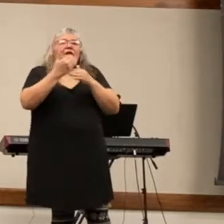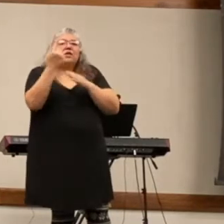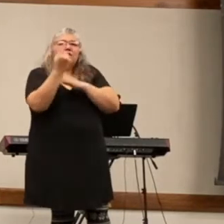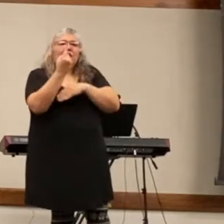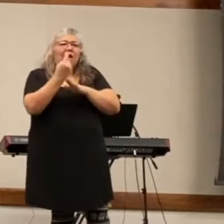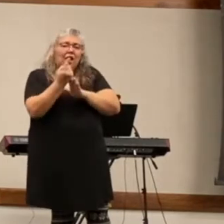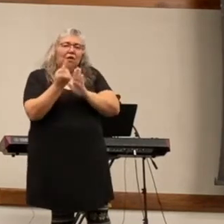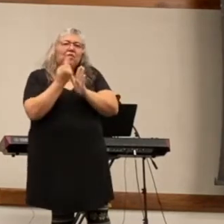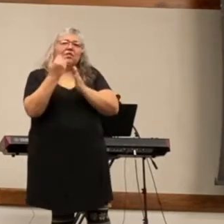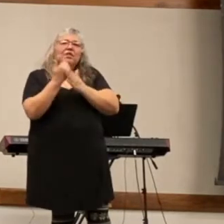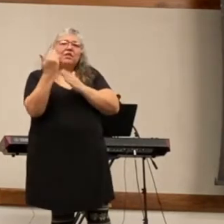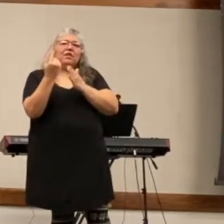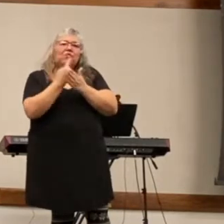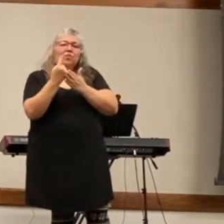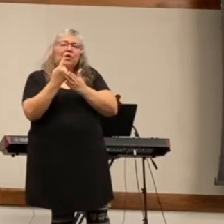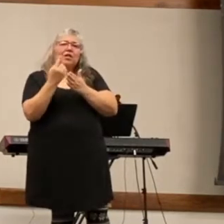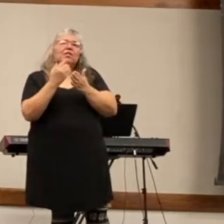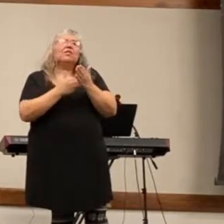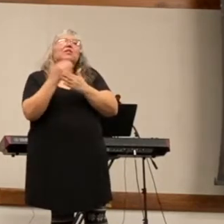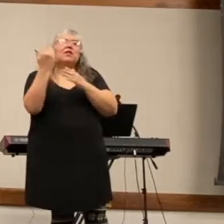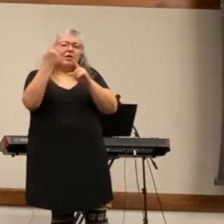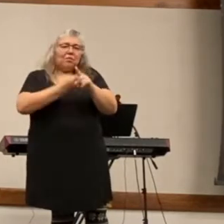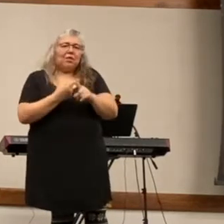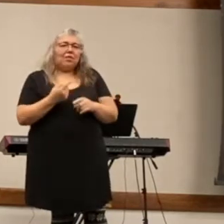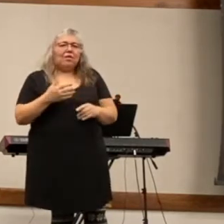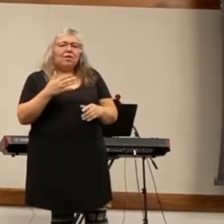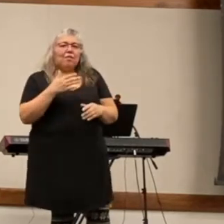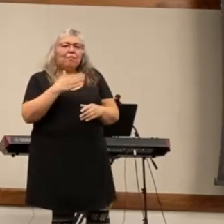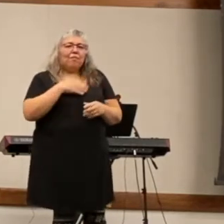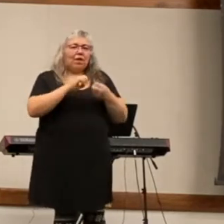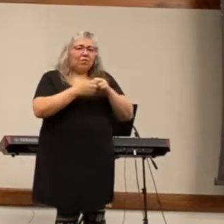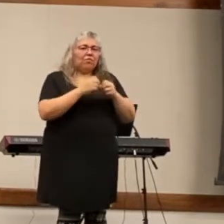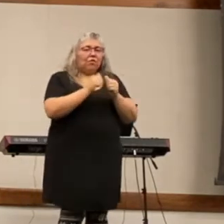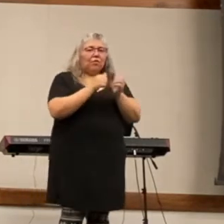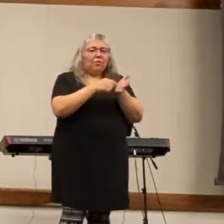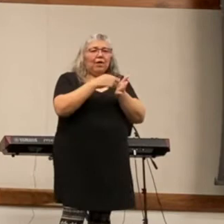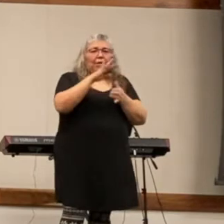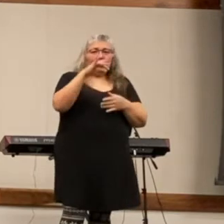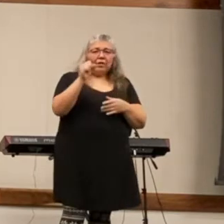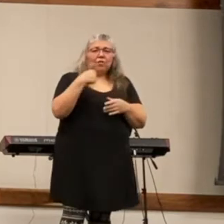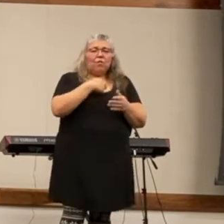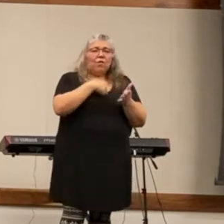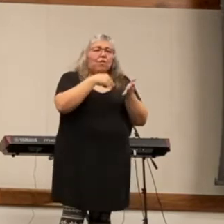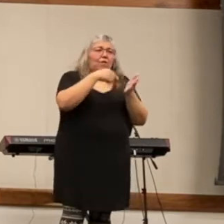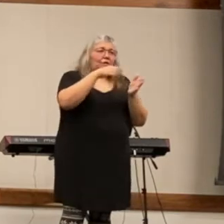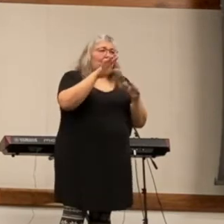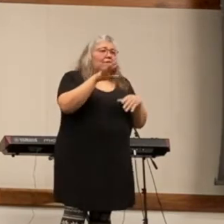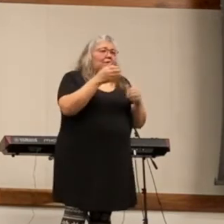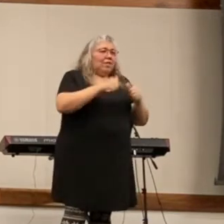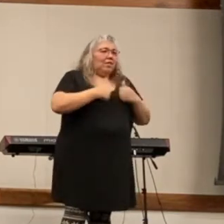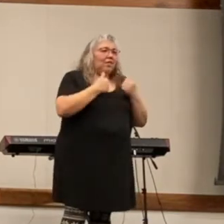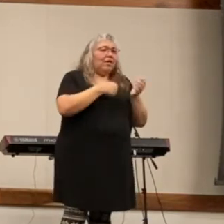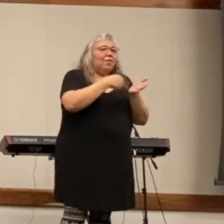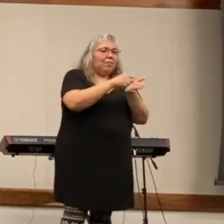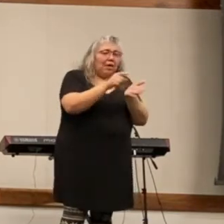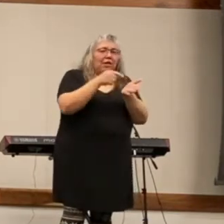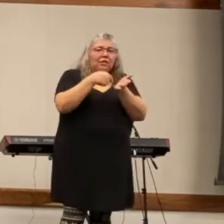that the next week, next month, my issues with paying bills, because we were living paycheck to loan.